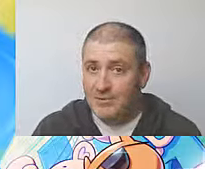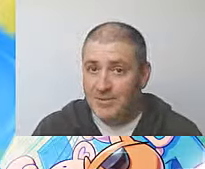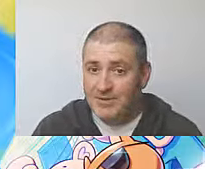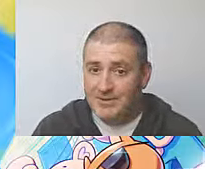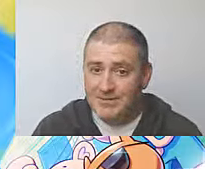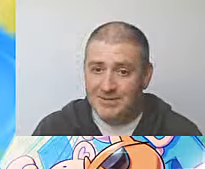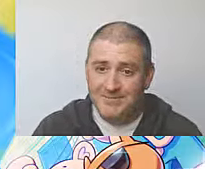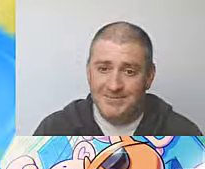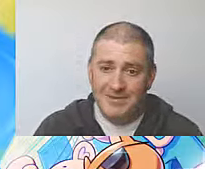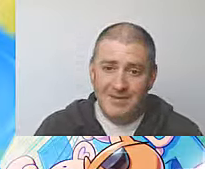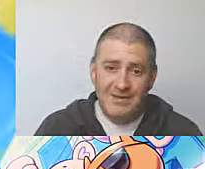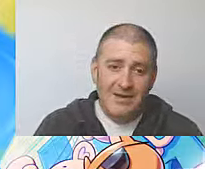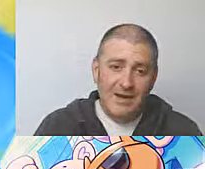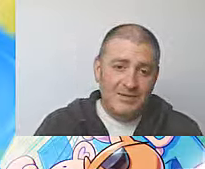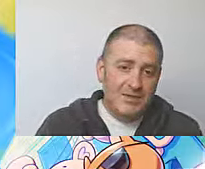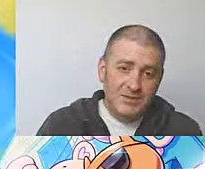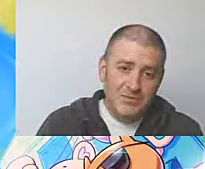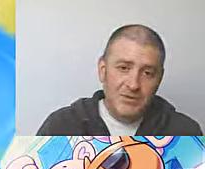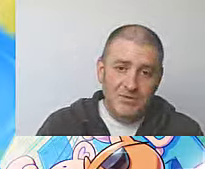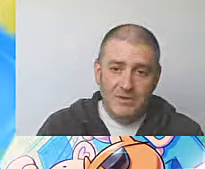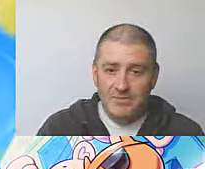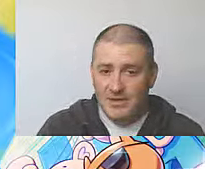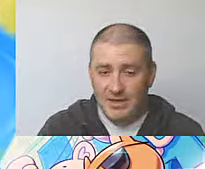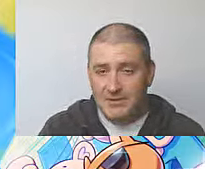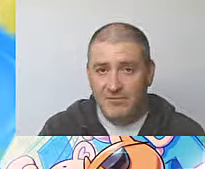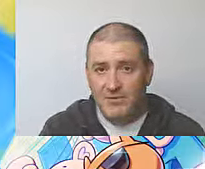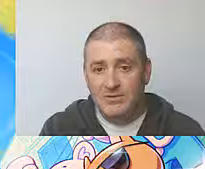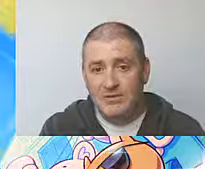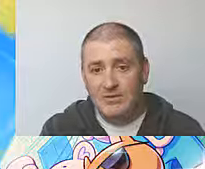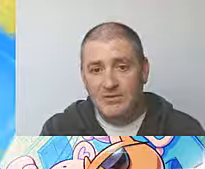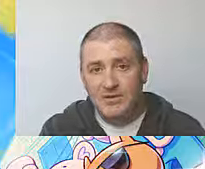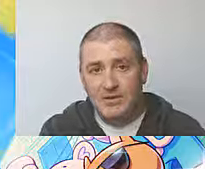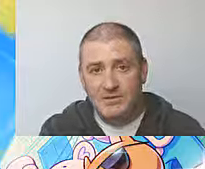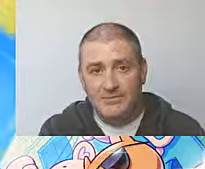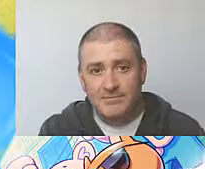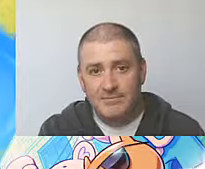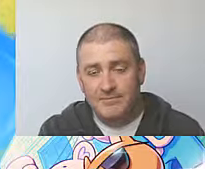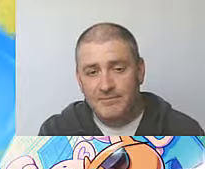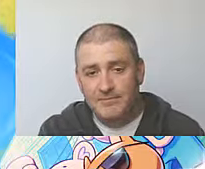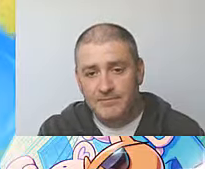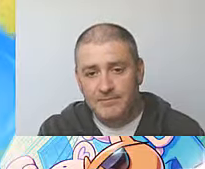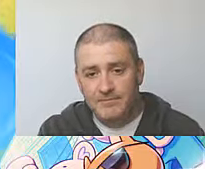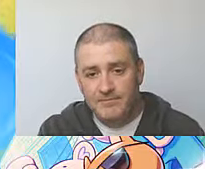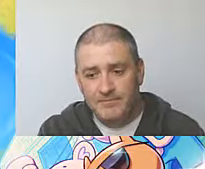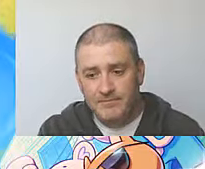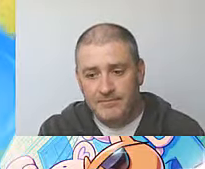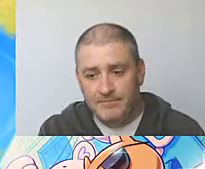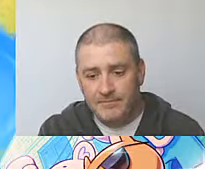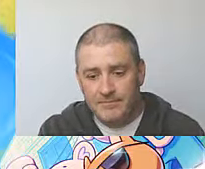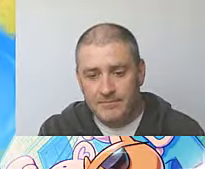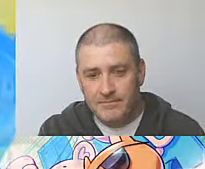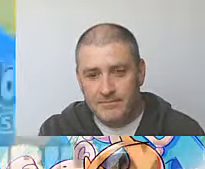hearing more about this afternoon. And tons more, again, some of which are in the doc at the end.